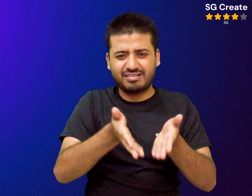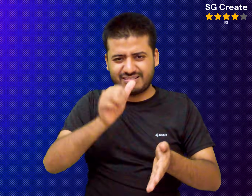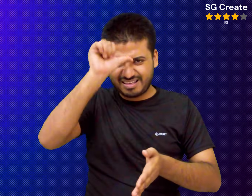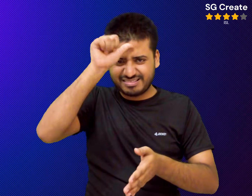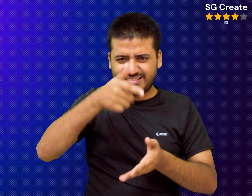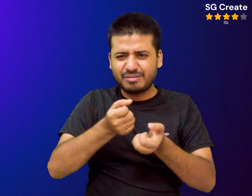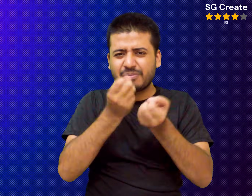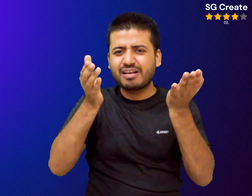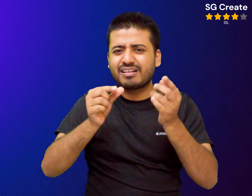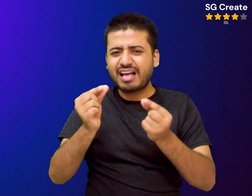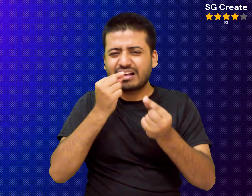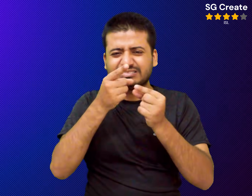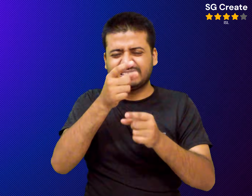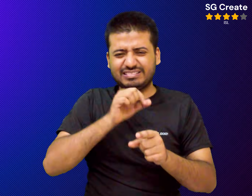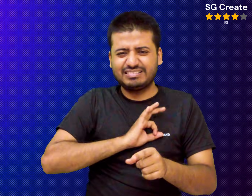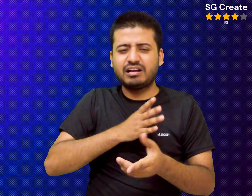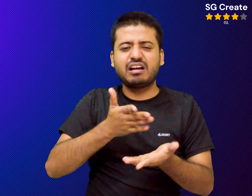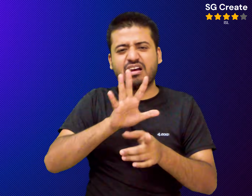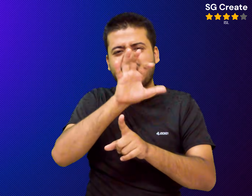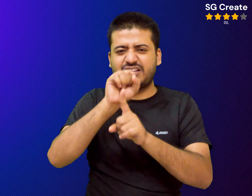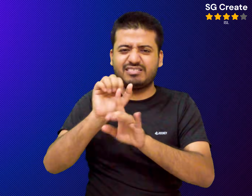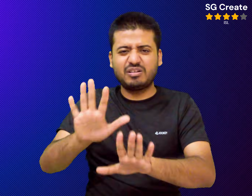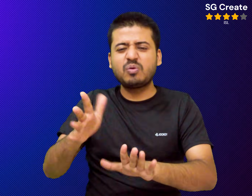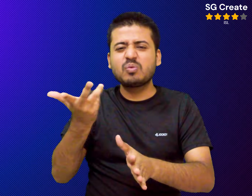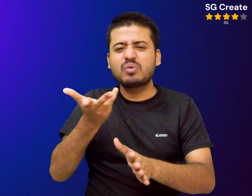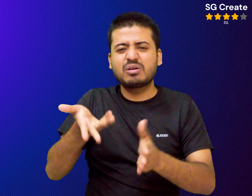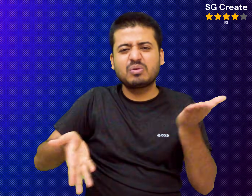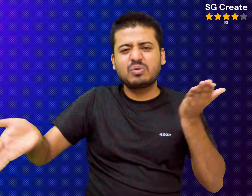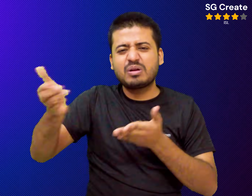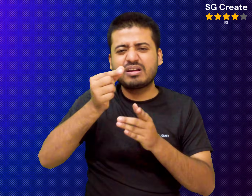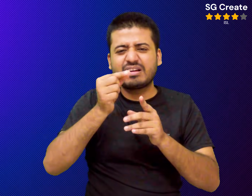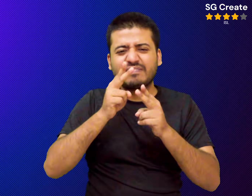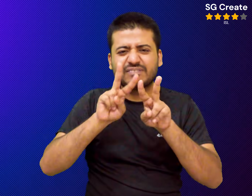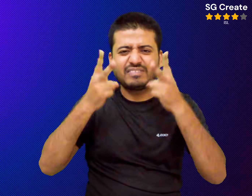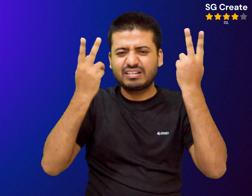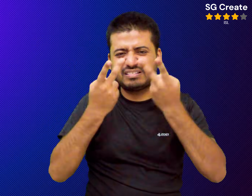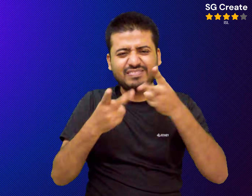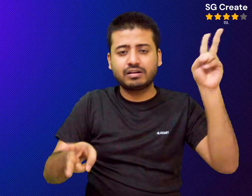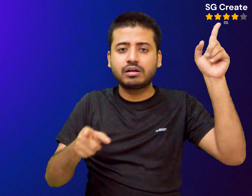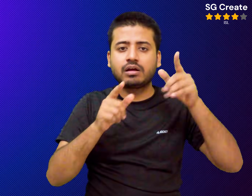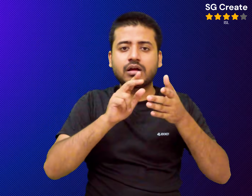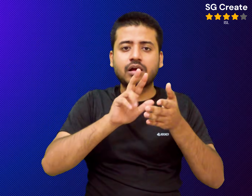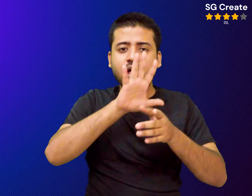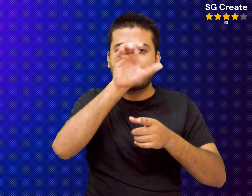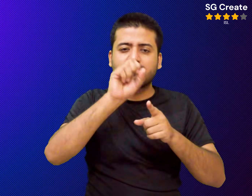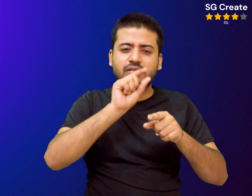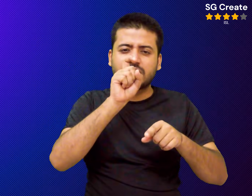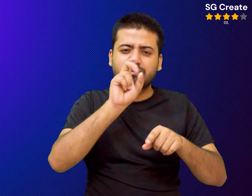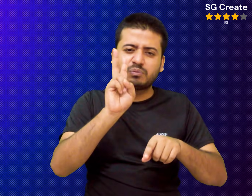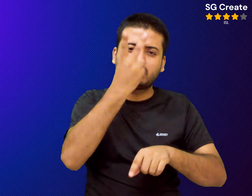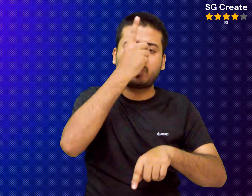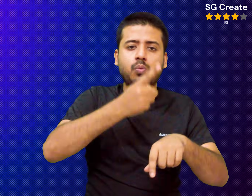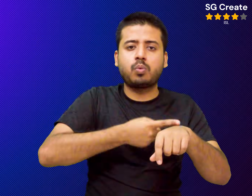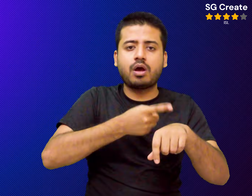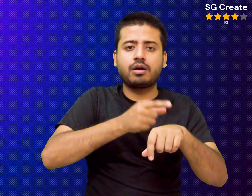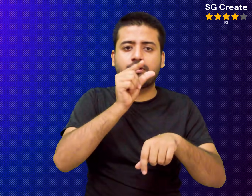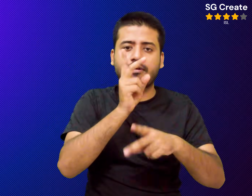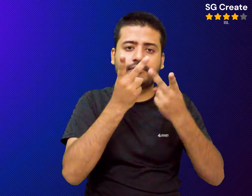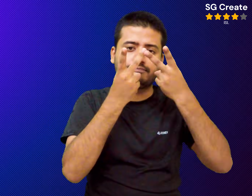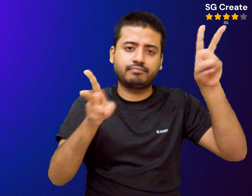regions also consume these riplete ants or their stored liquid as a source of food and even use the liquid topically. Food collection